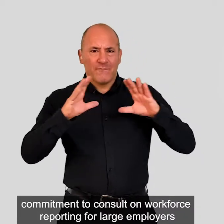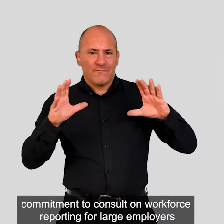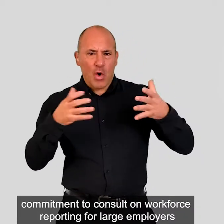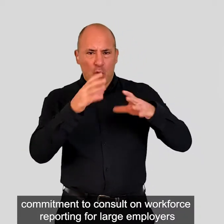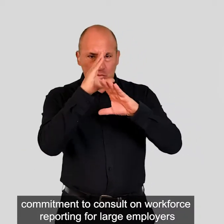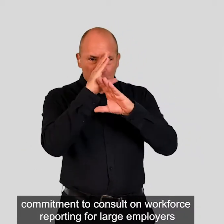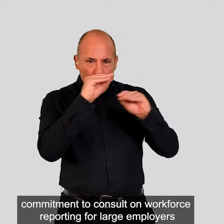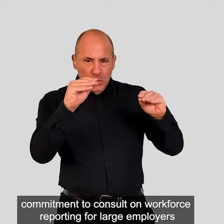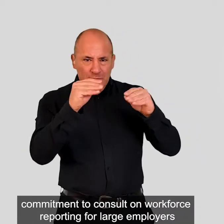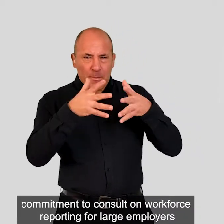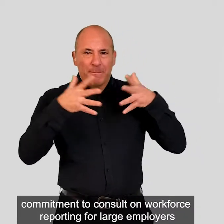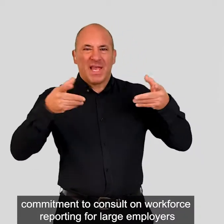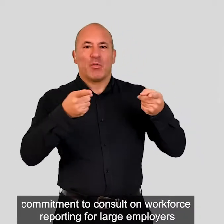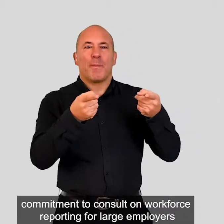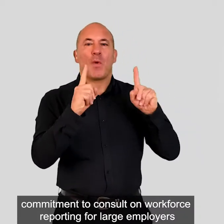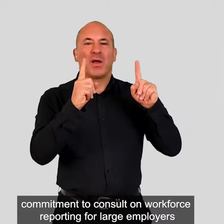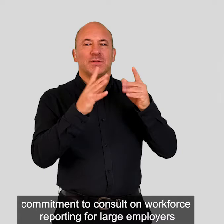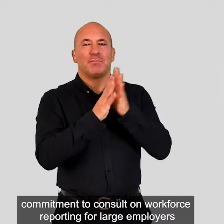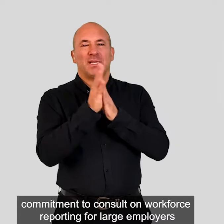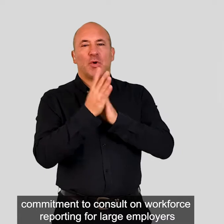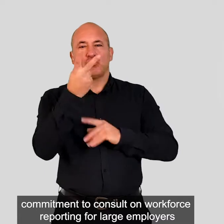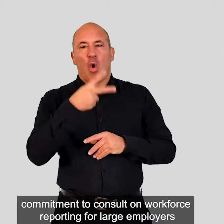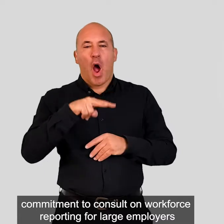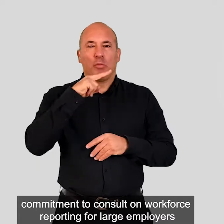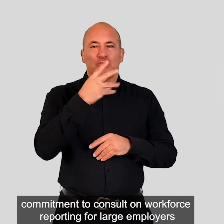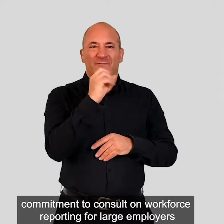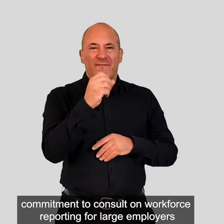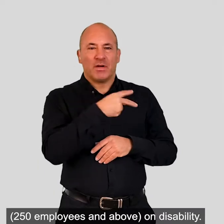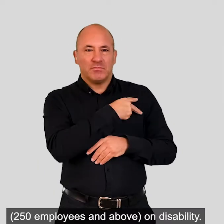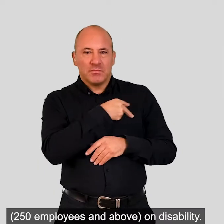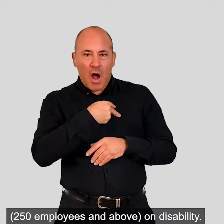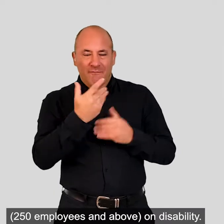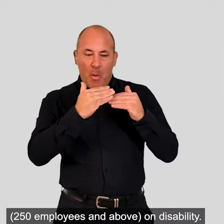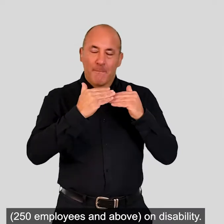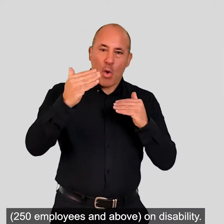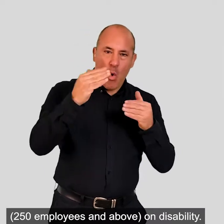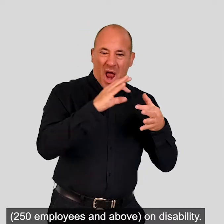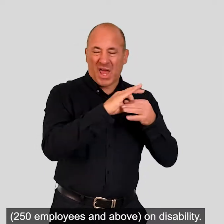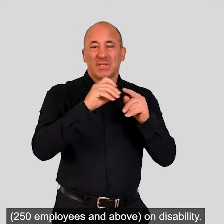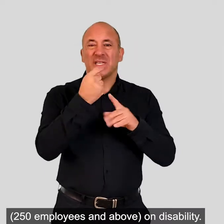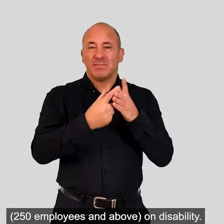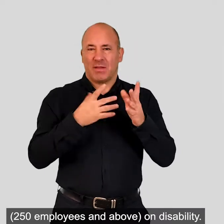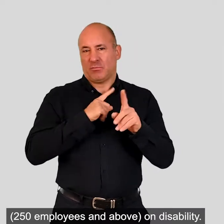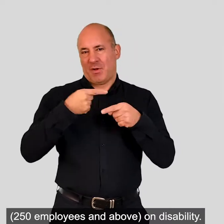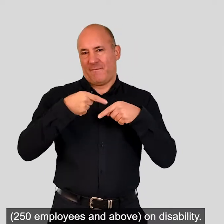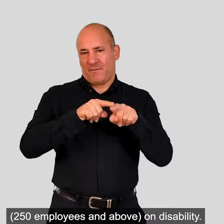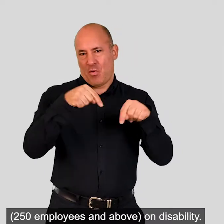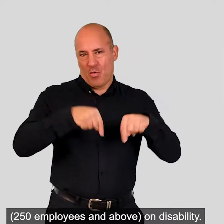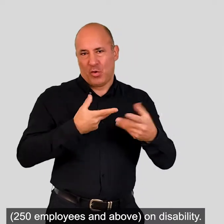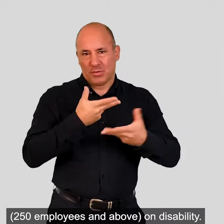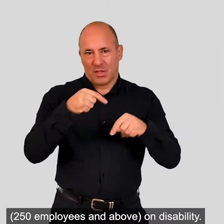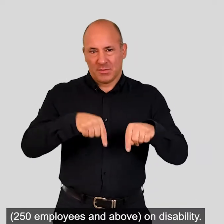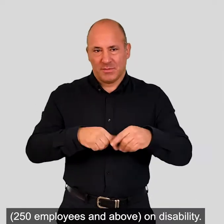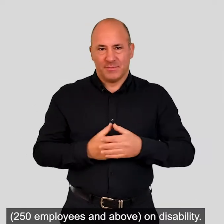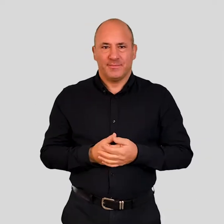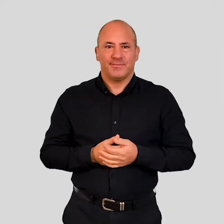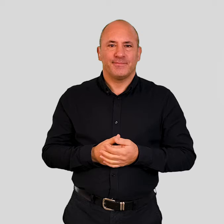on workforce reporting for large employers, 250 employees and above, on disability.